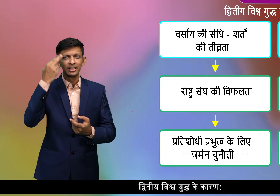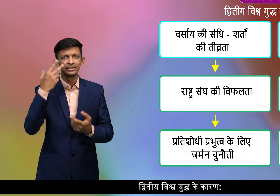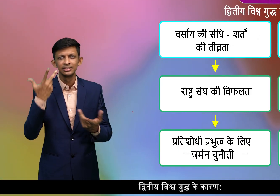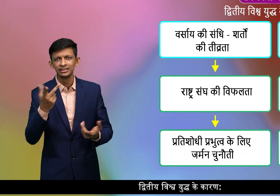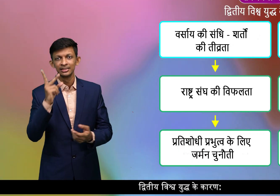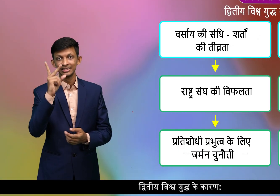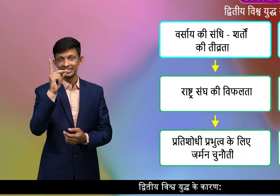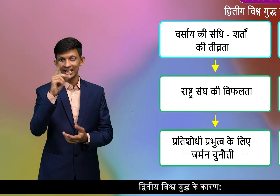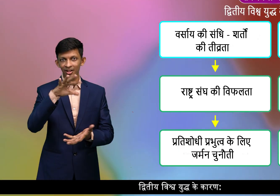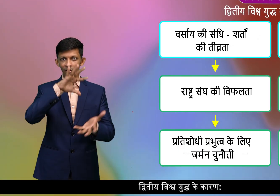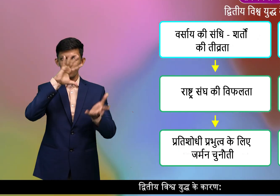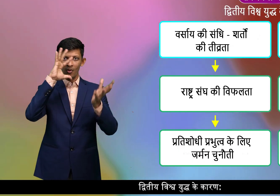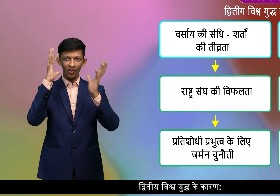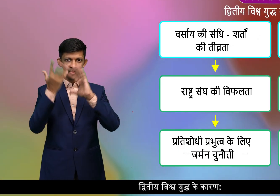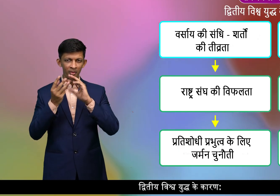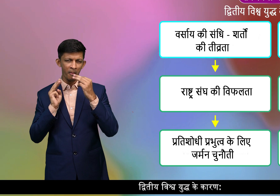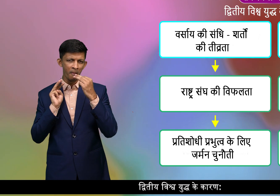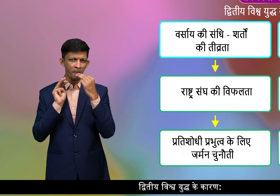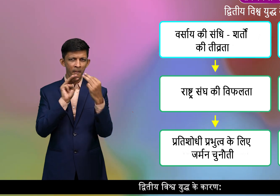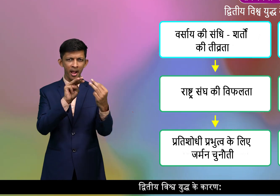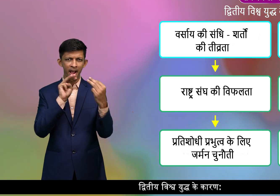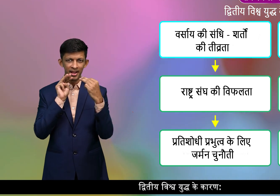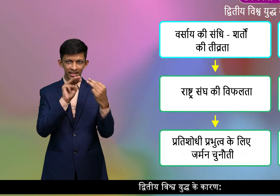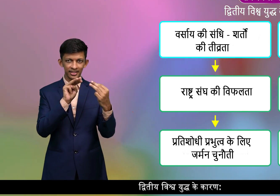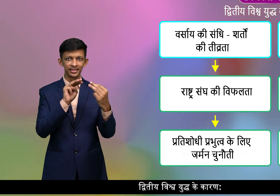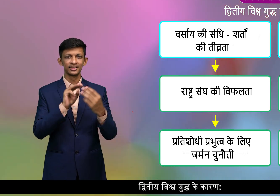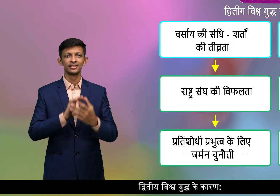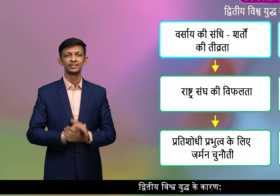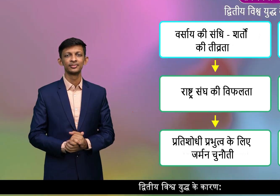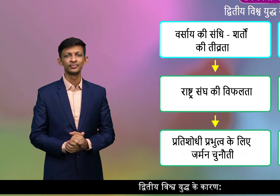Causes of Second World War.